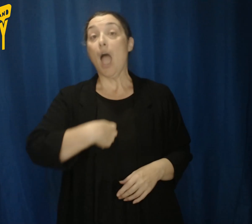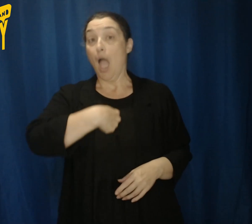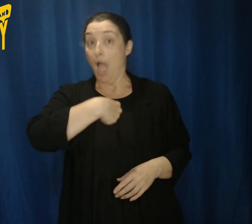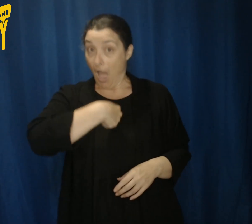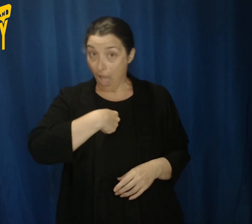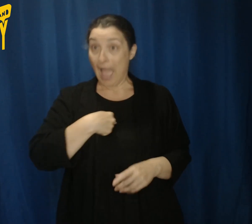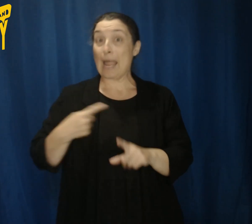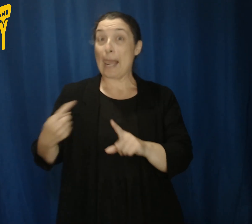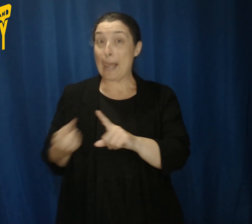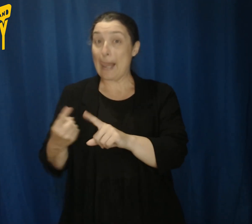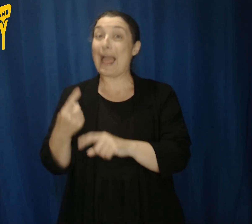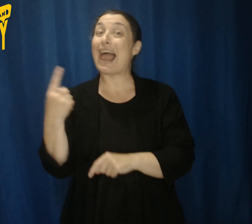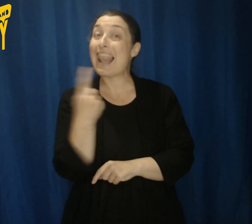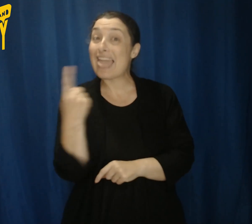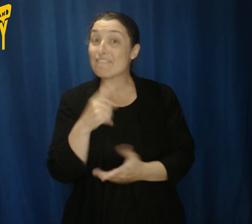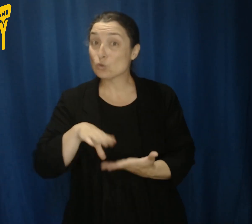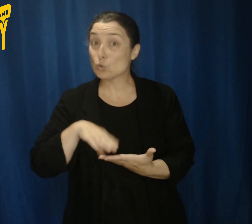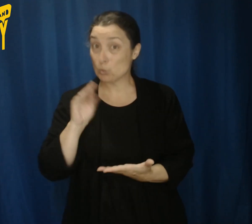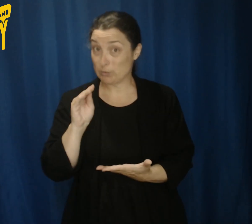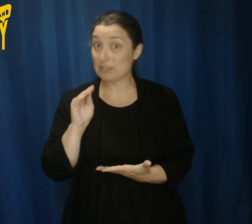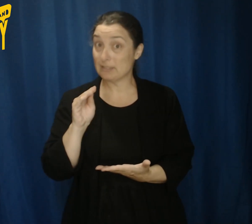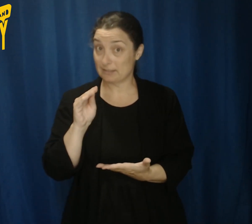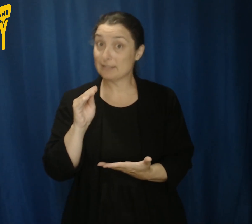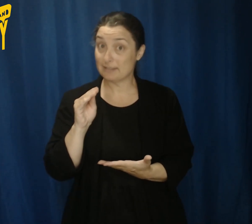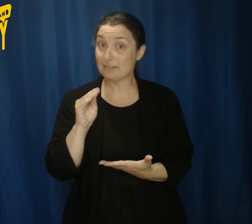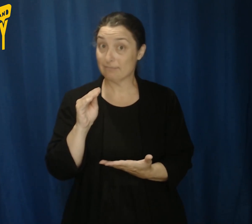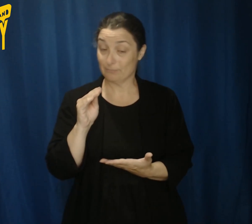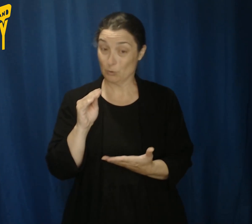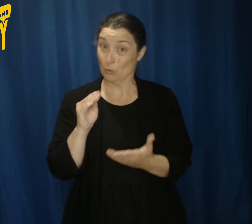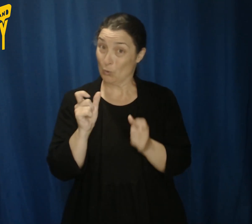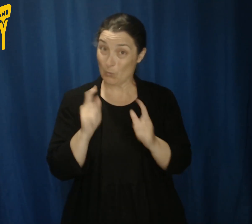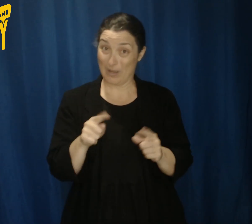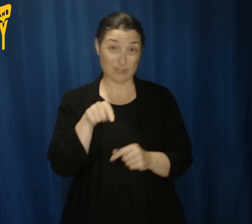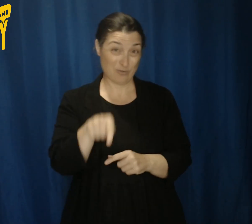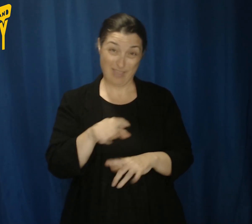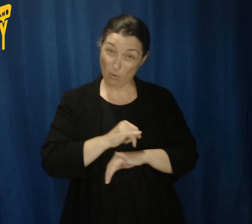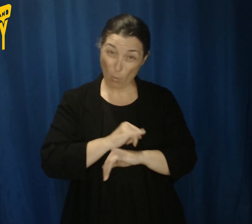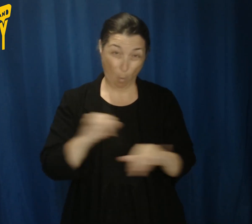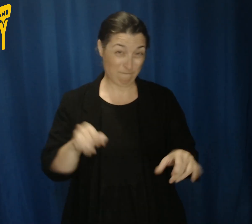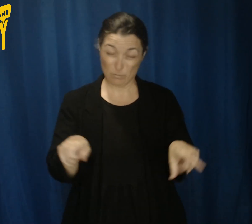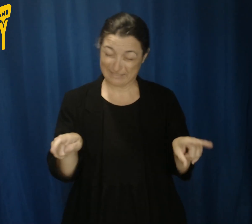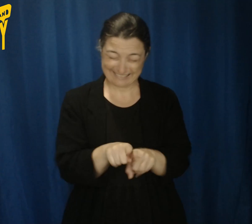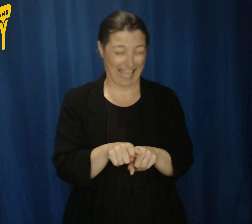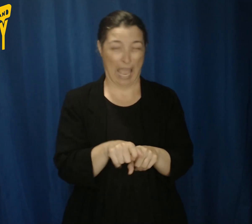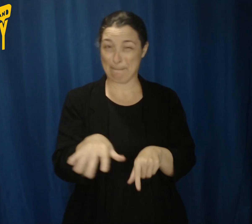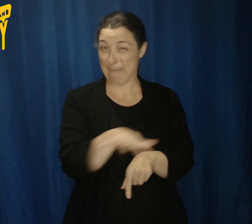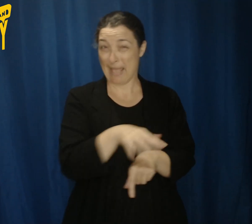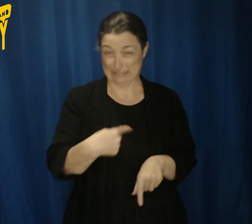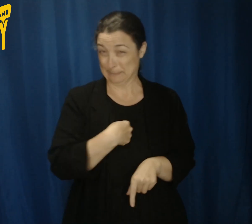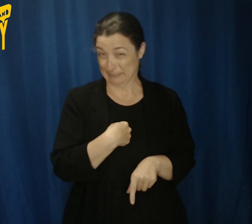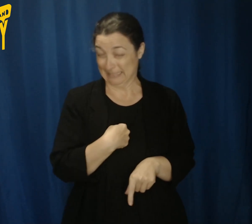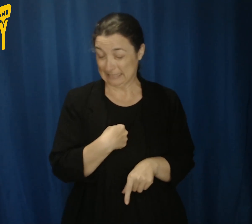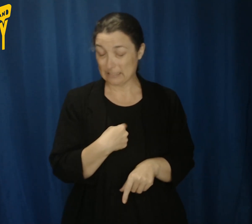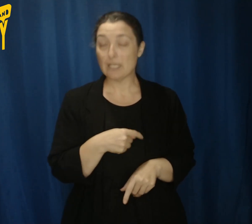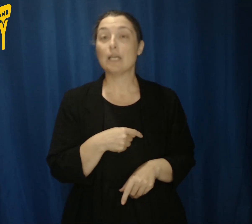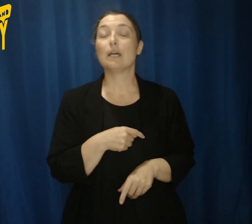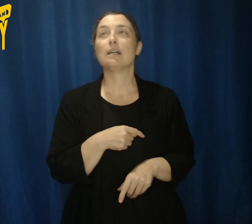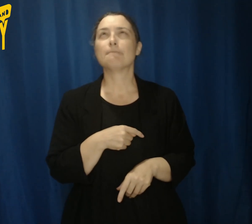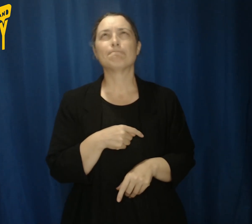11 students who'd gone to that horror dump that I'd gone to in Sydney between about late 1950s